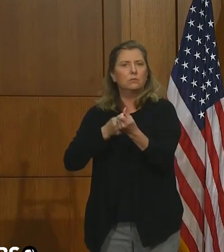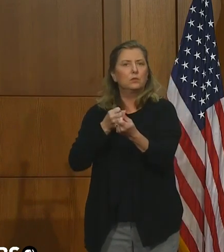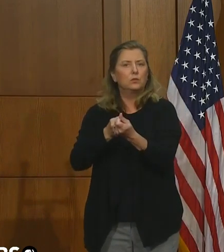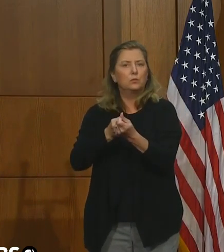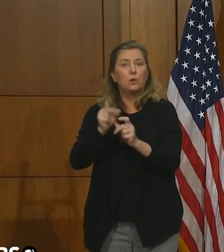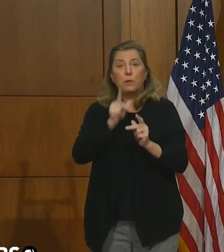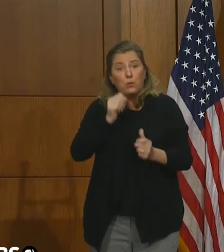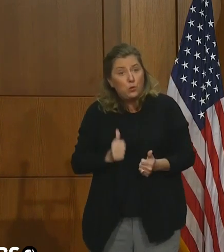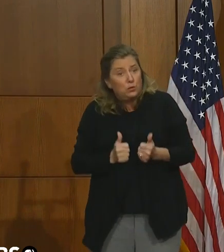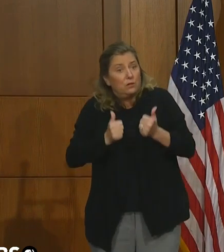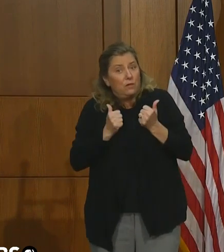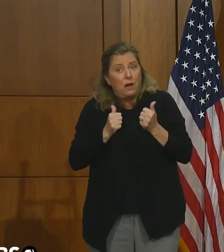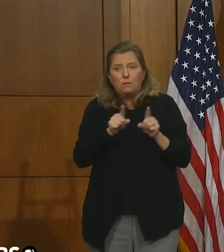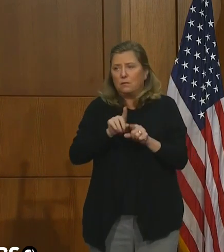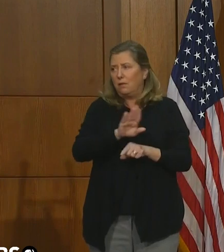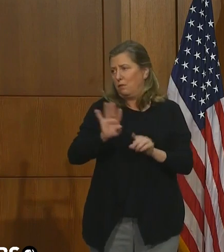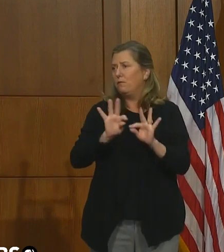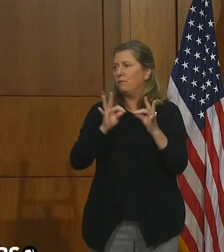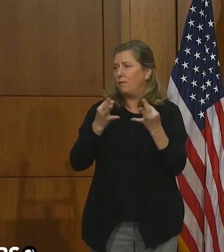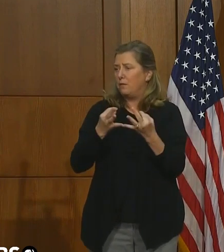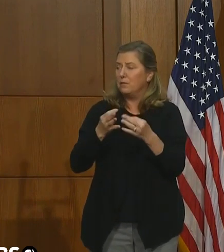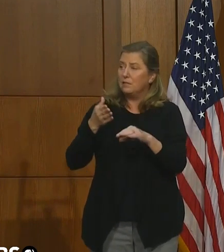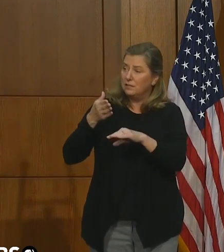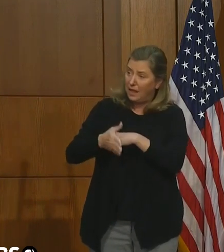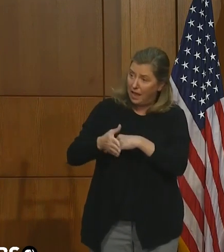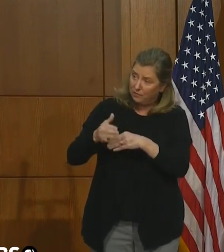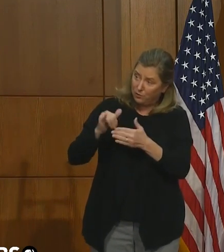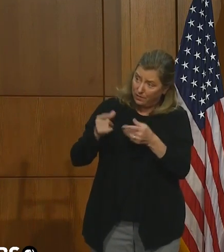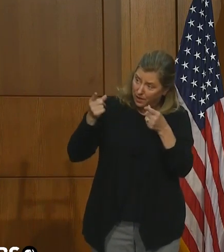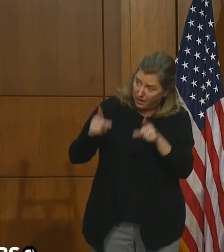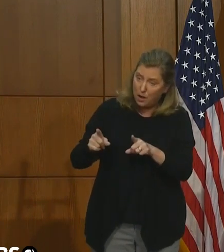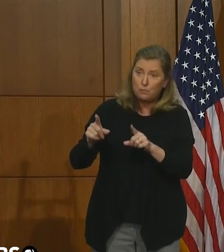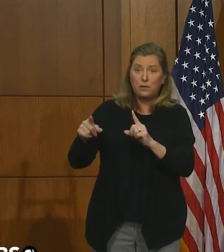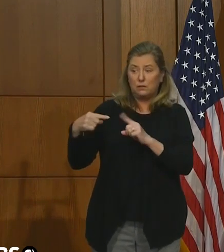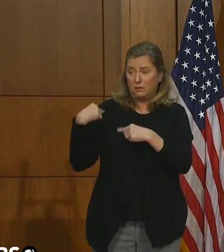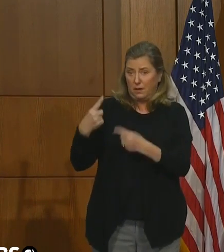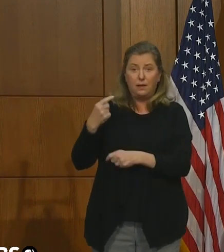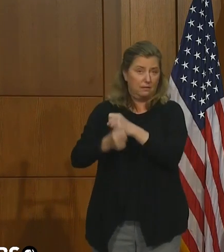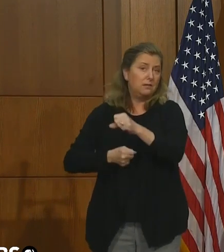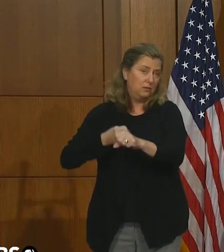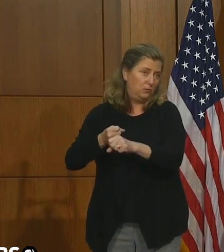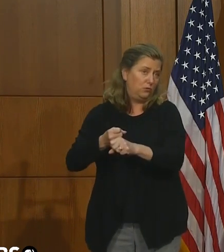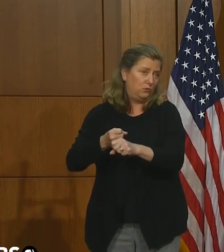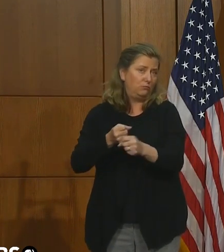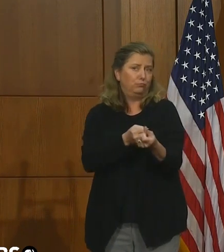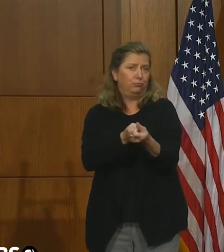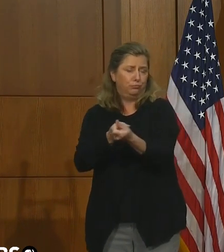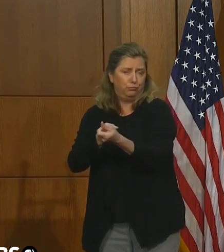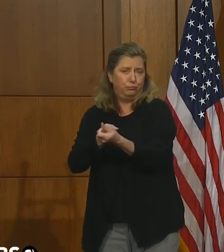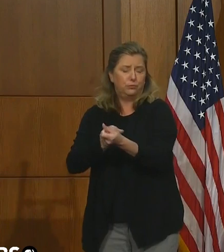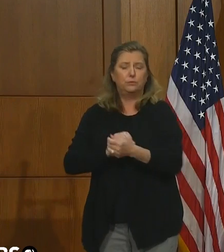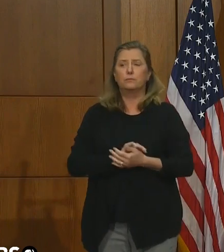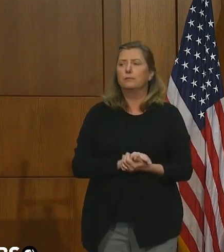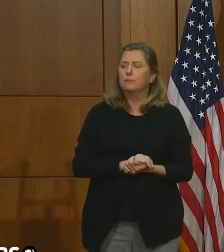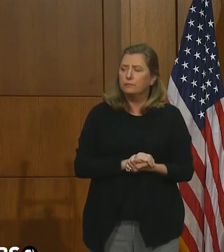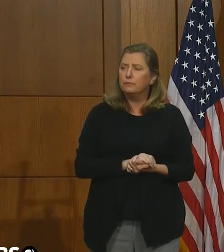survivors and families in the immediate aftermath and in the year since then. We saw the